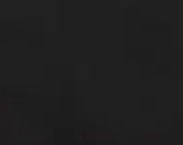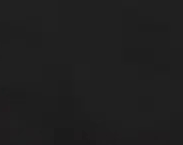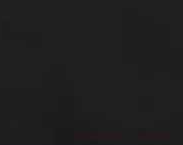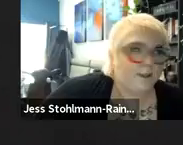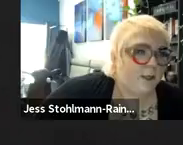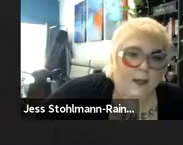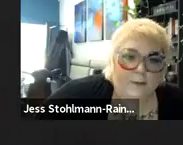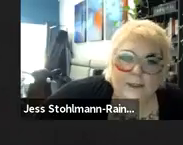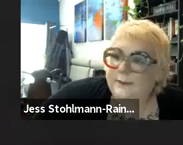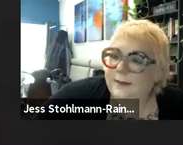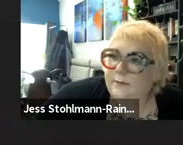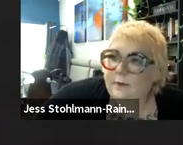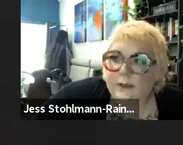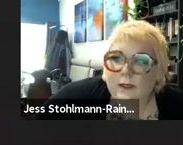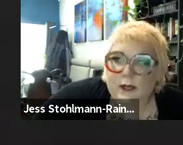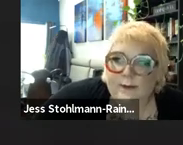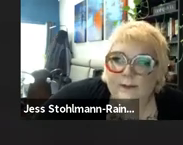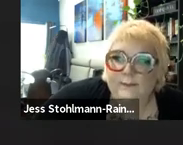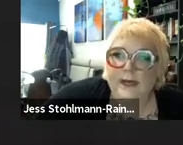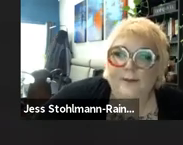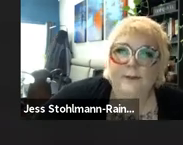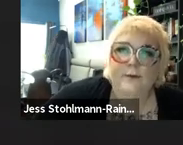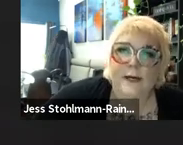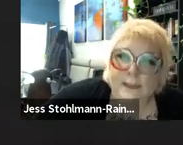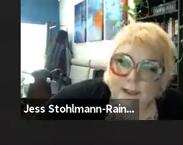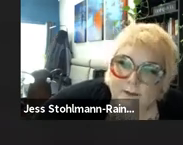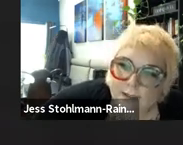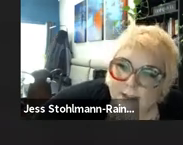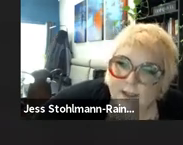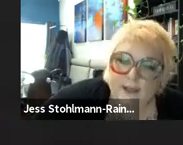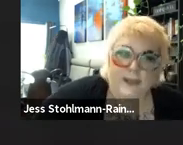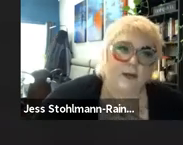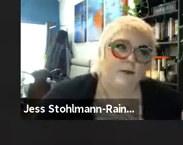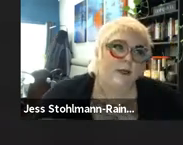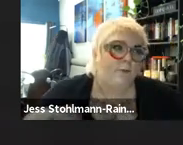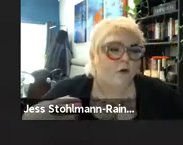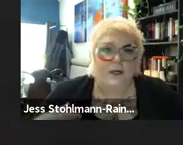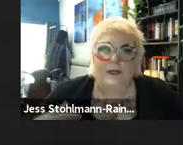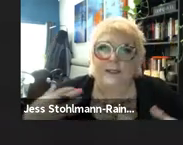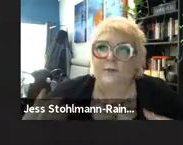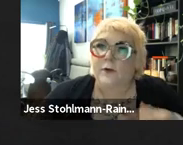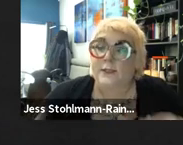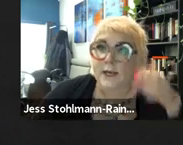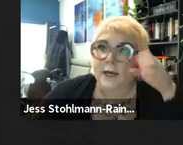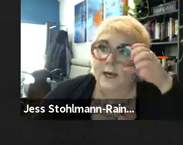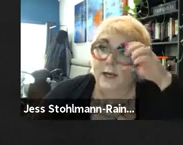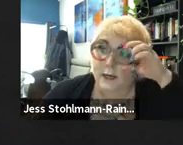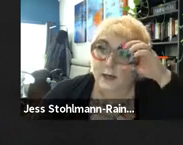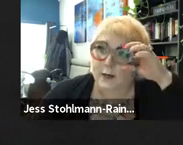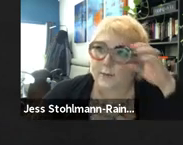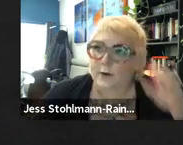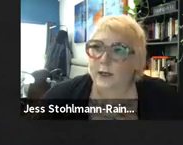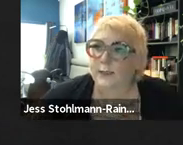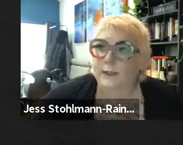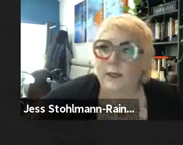all right i'm going to just spend a moment talking about some types of crisis intervention that i think are really important in differentiating